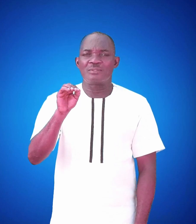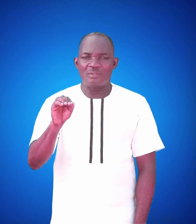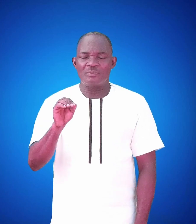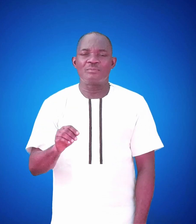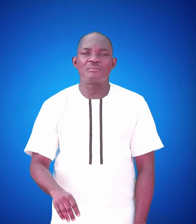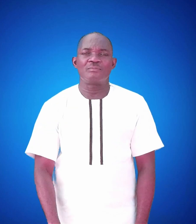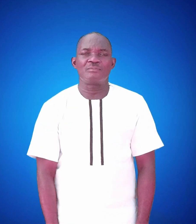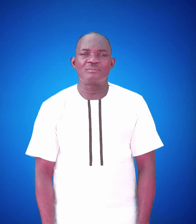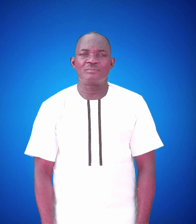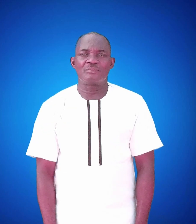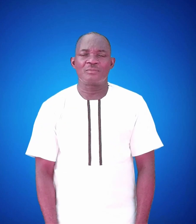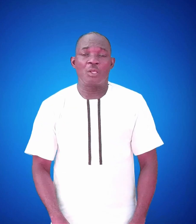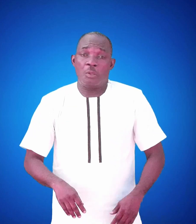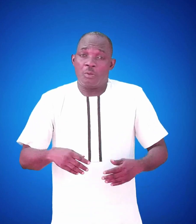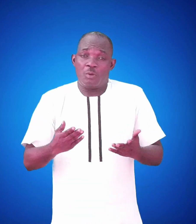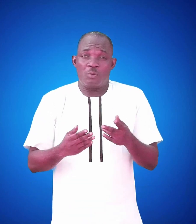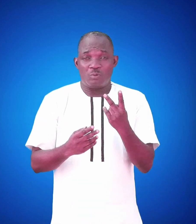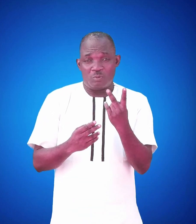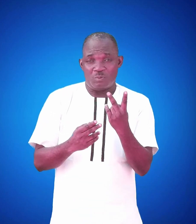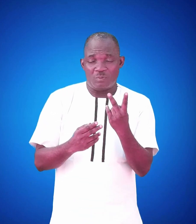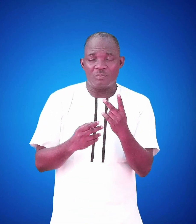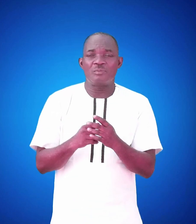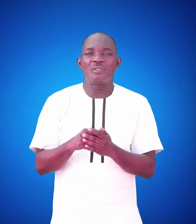800 or